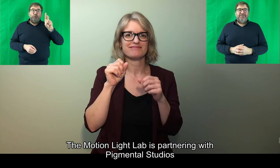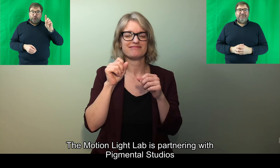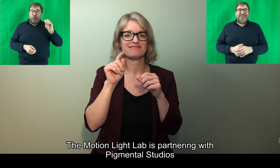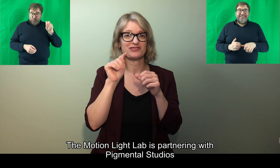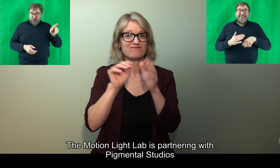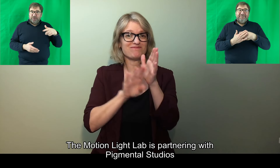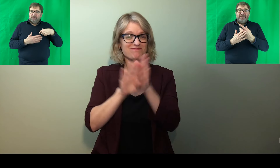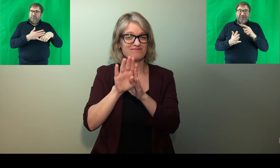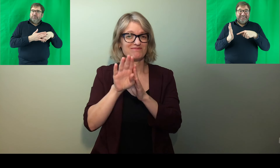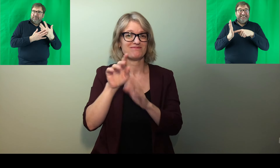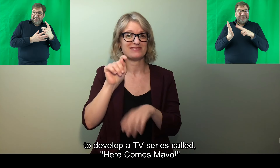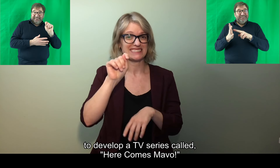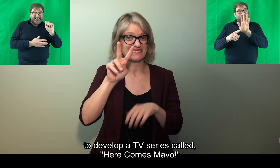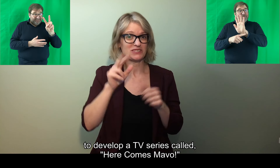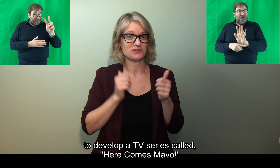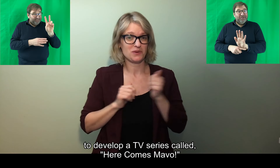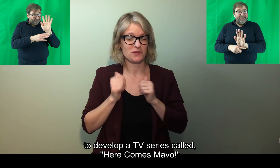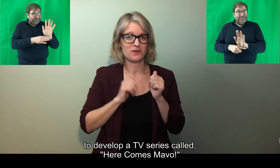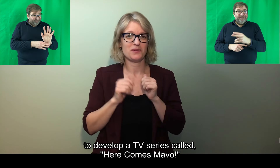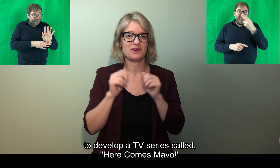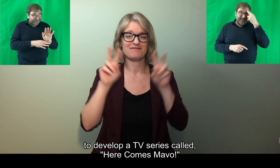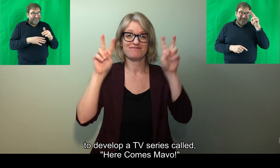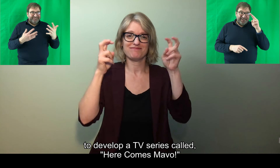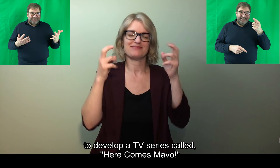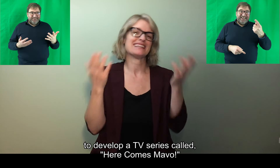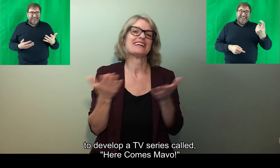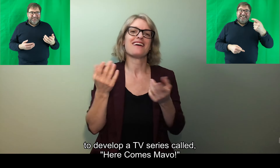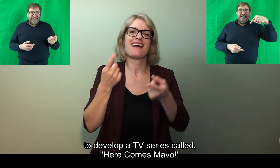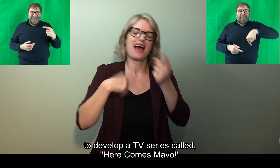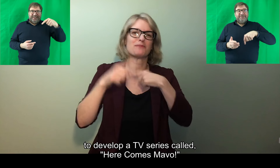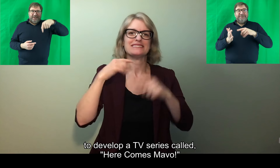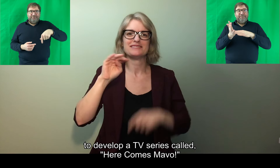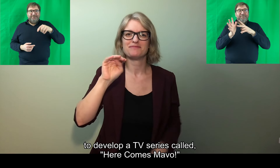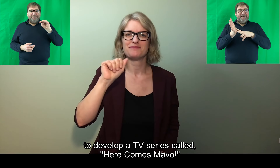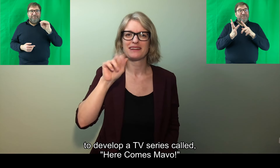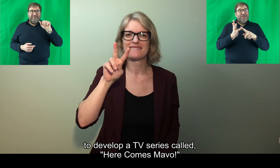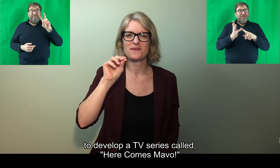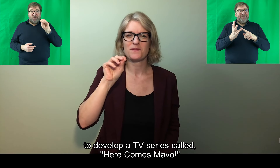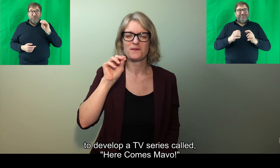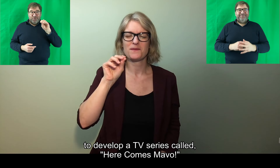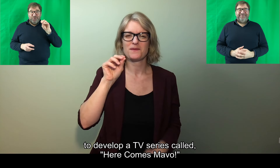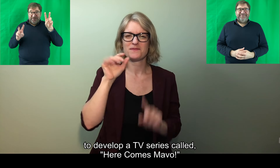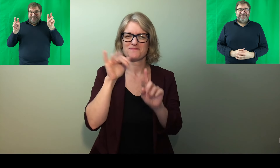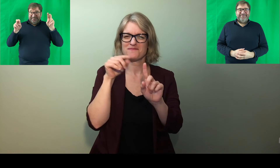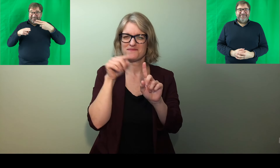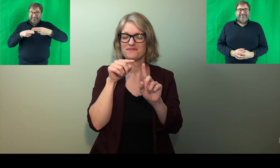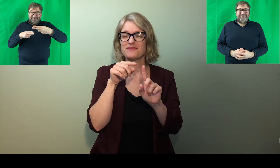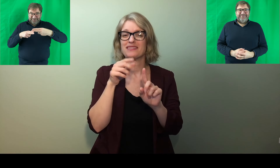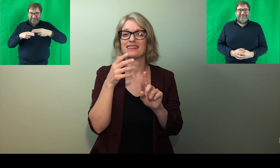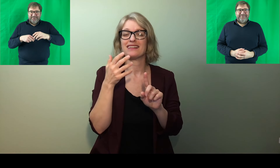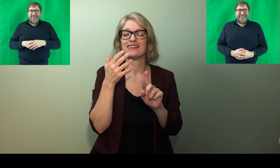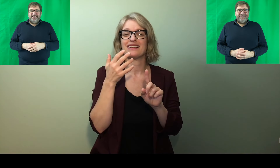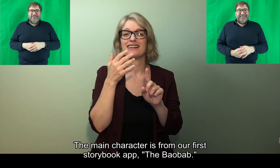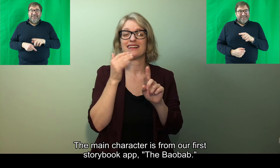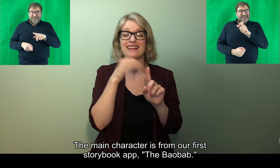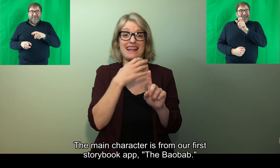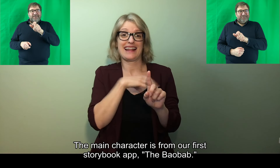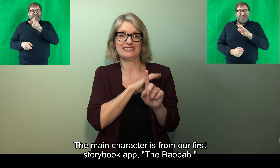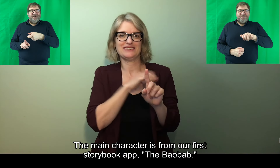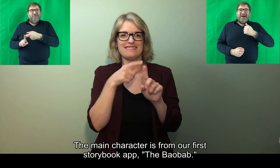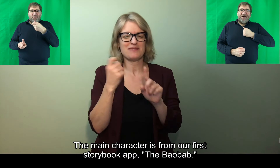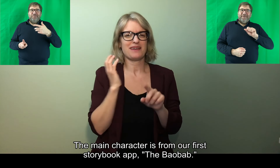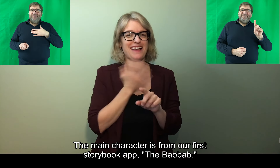Pigmental Studios to develop a TV series called Here Comes Mabo. The